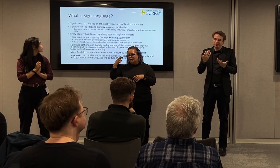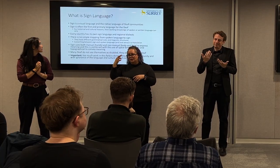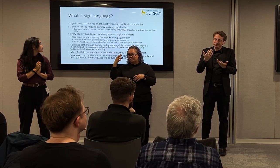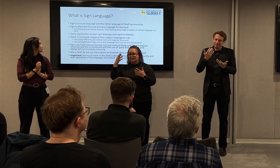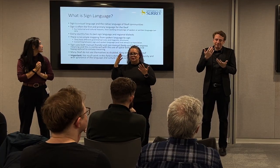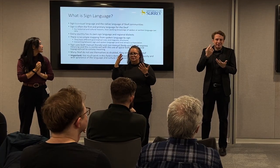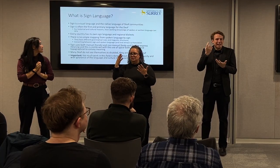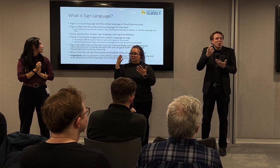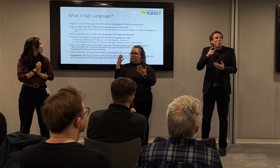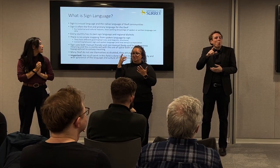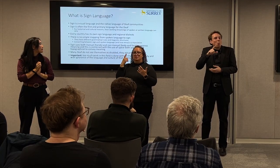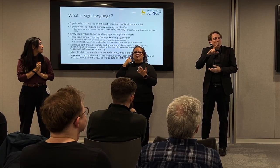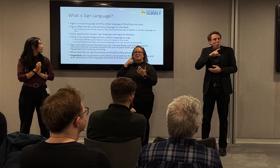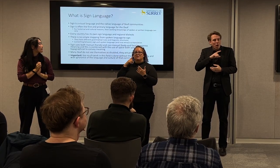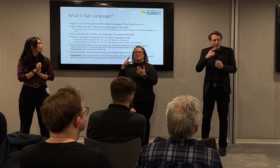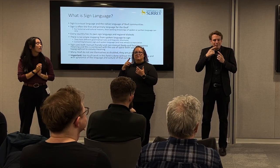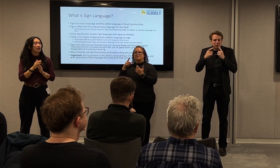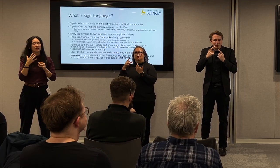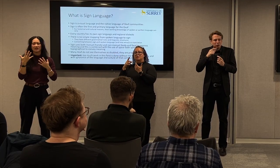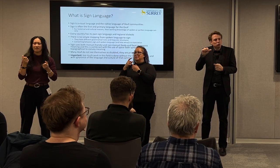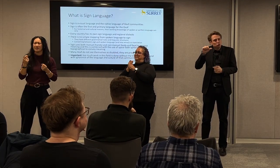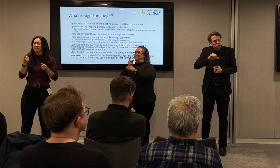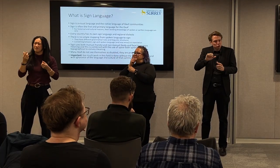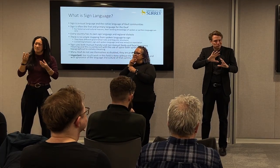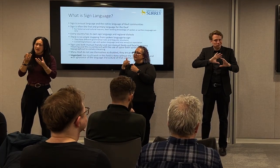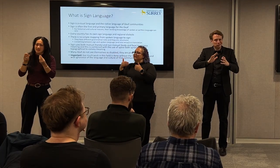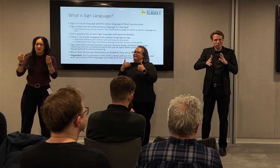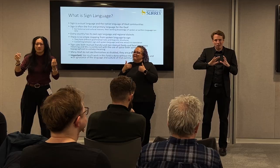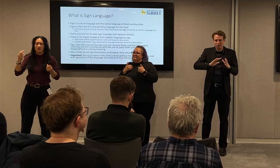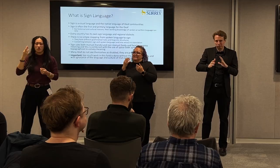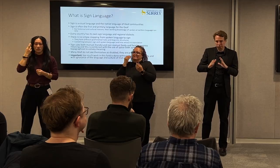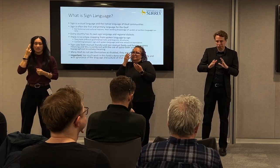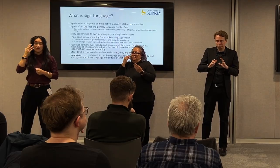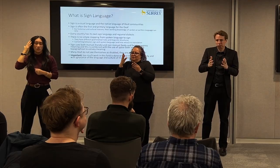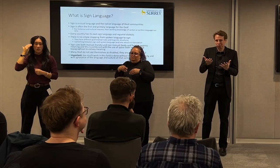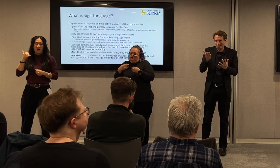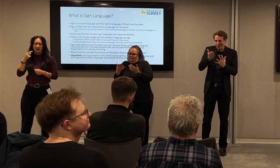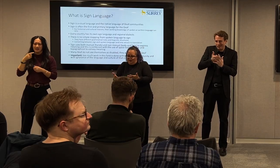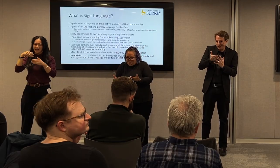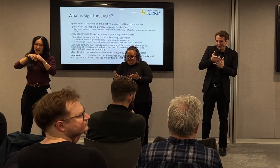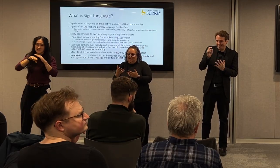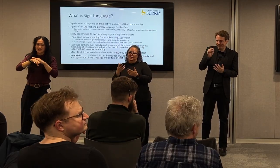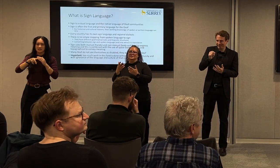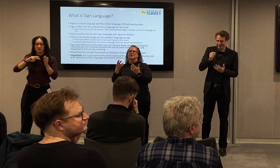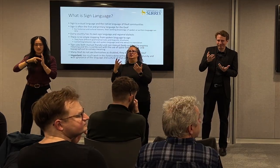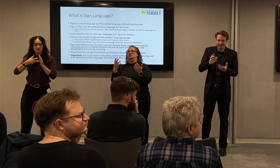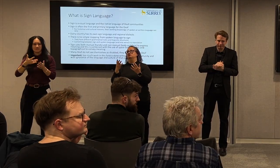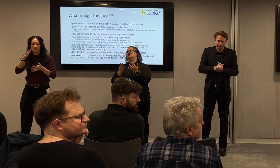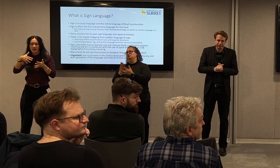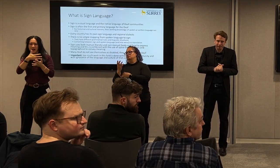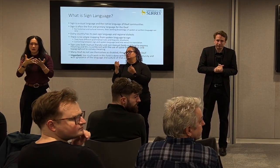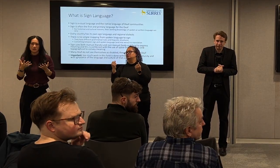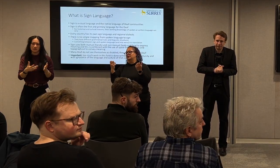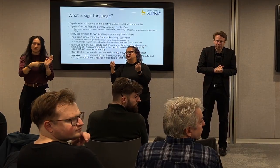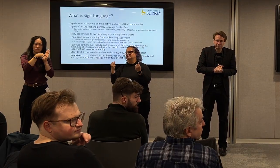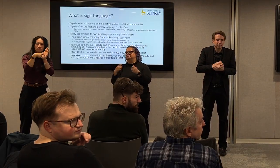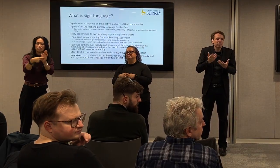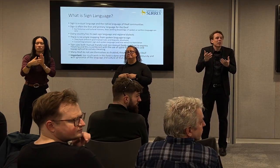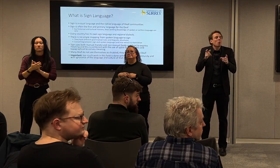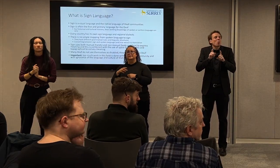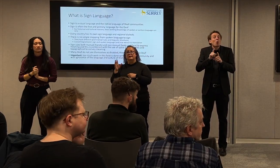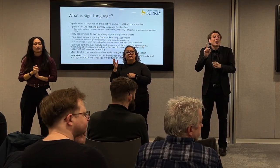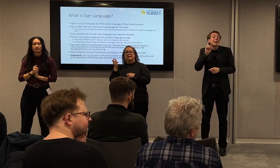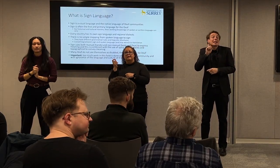accessible information in sign should be provided. Another one that seems to constantly surprise hearing people is that every country